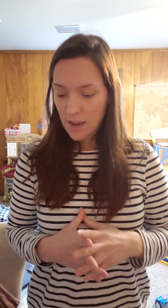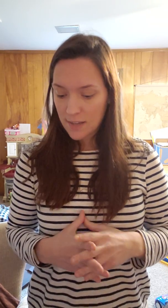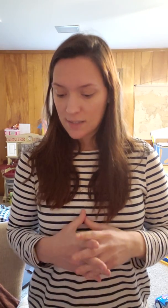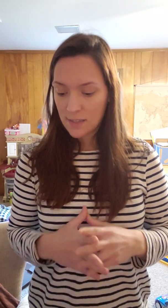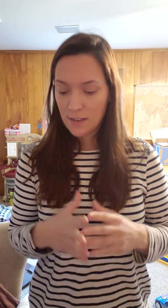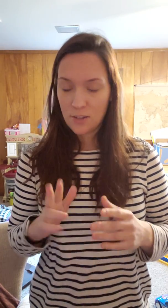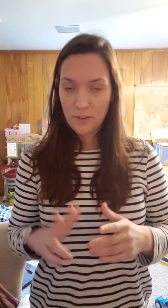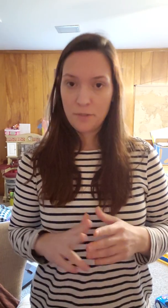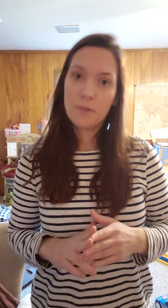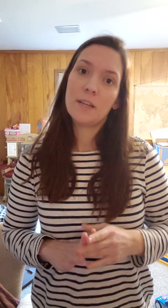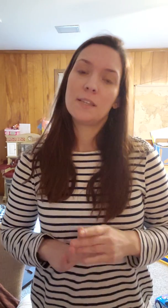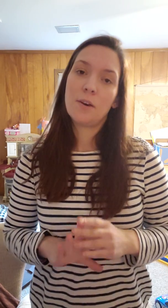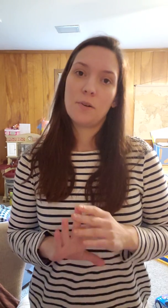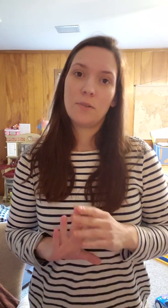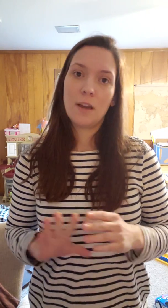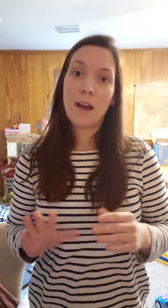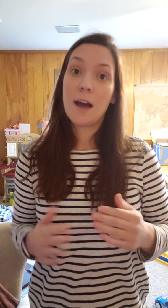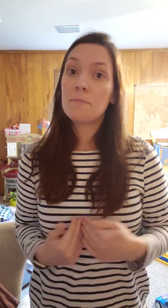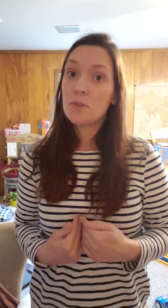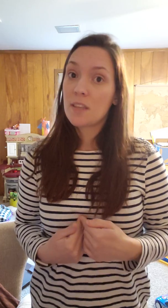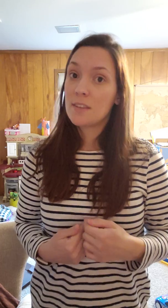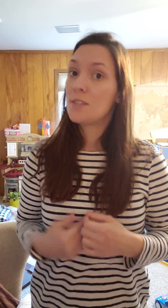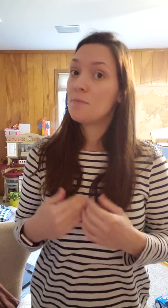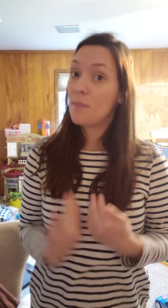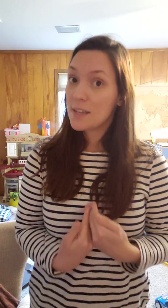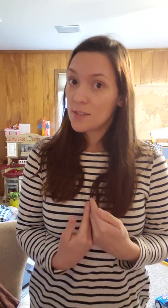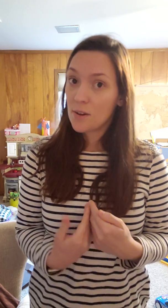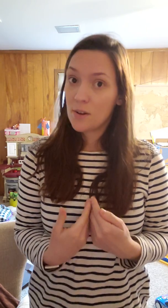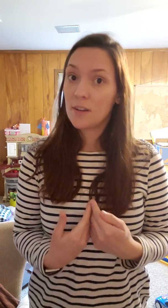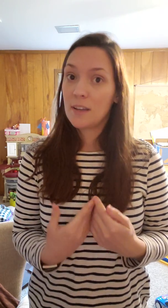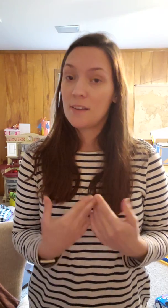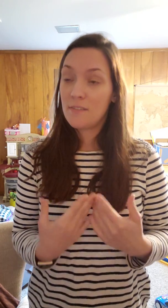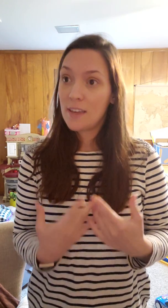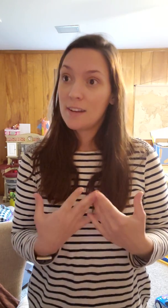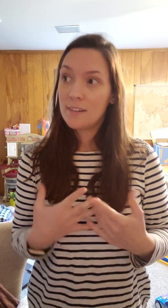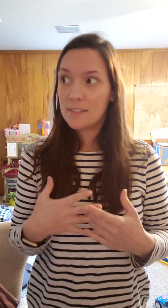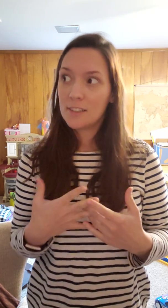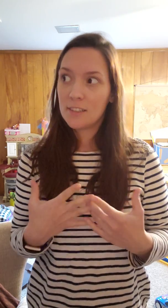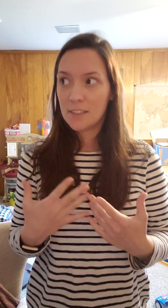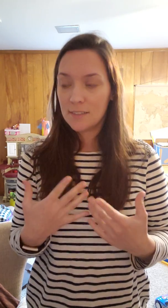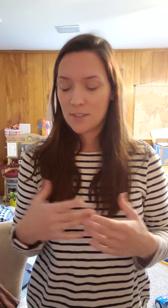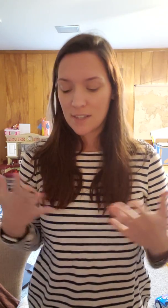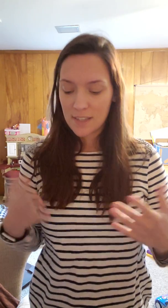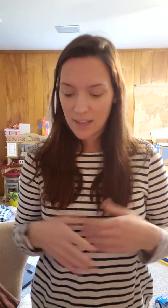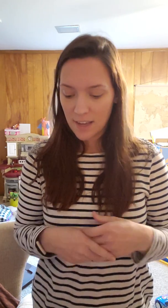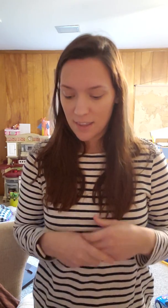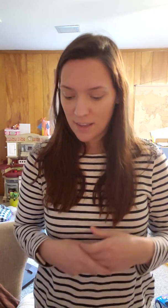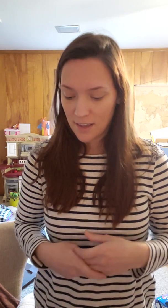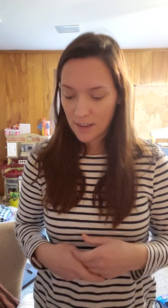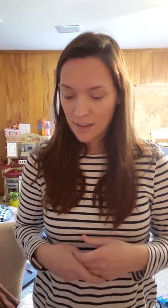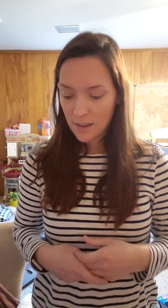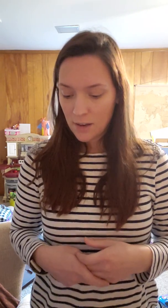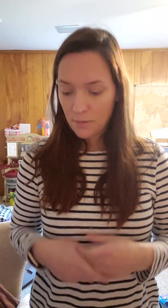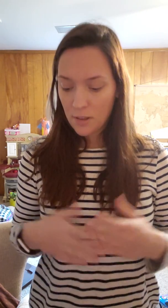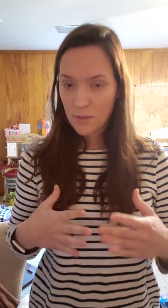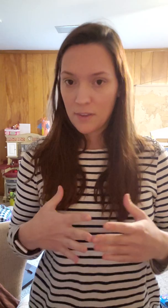signs it's over three weeks though and I'm doing this to my song havana oh na na just because I like the rhythm of